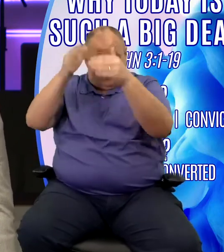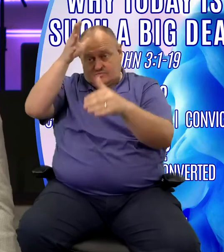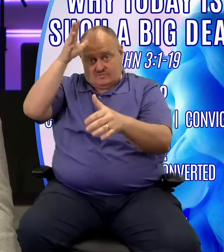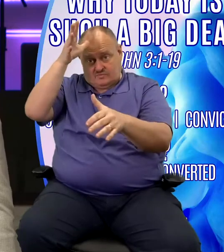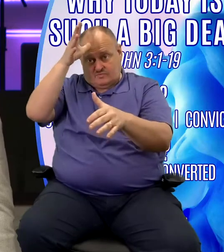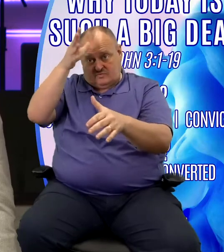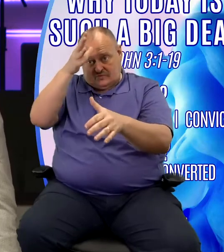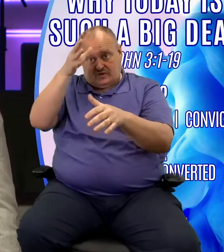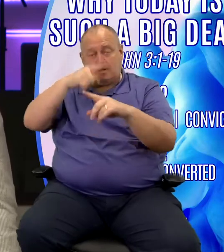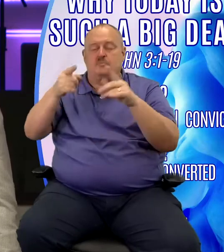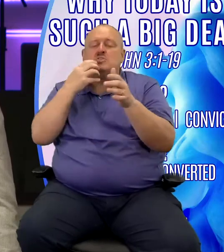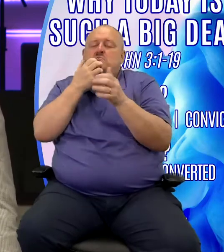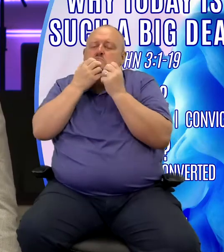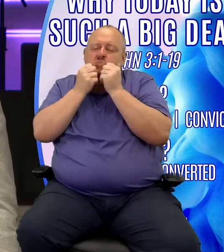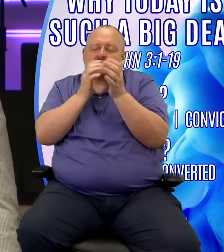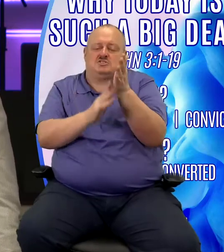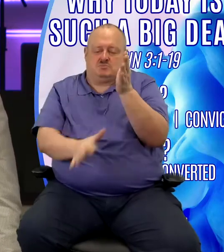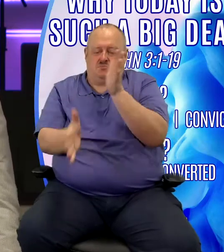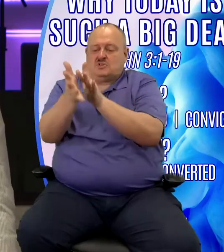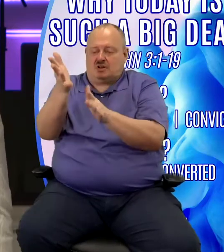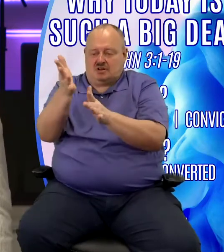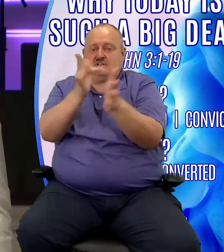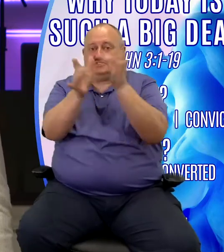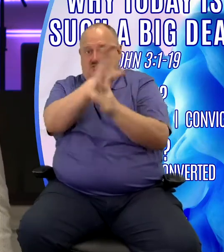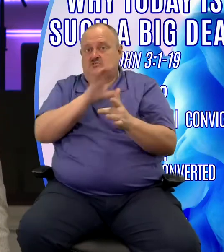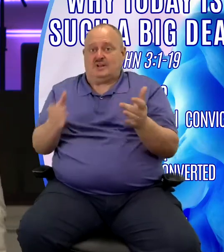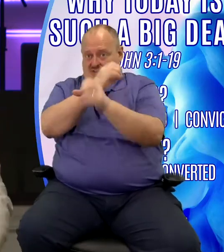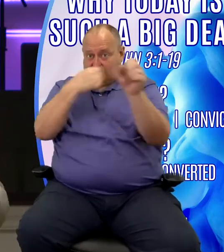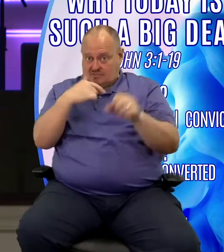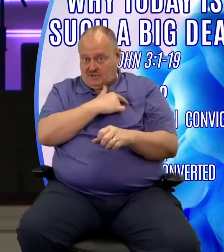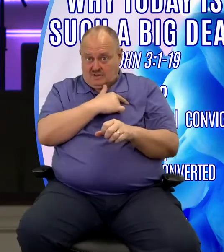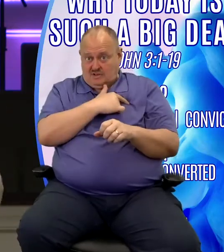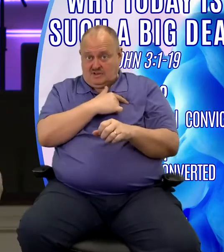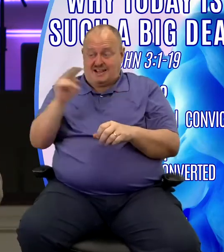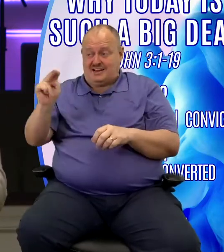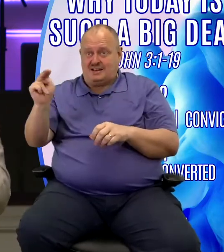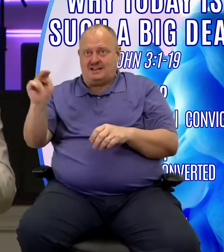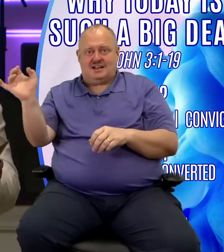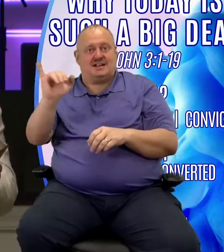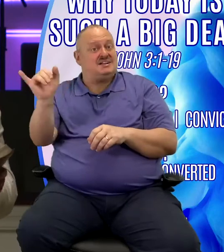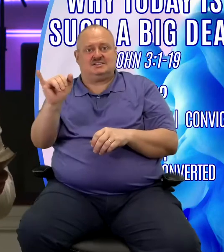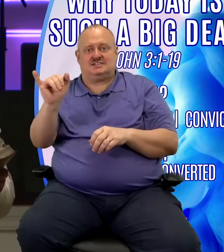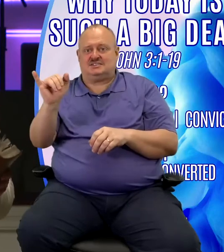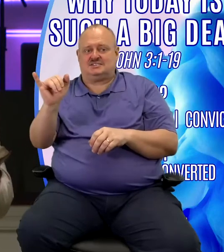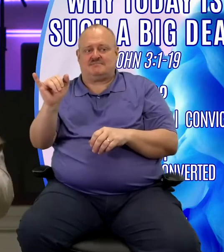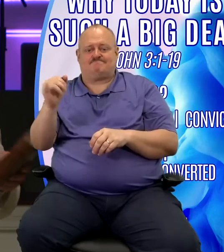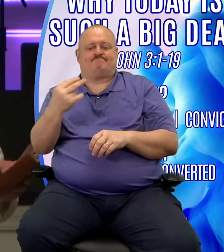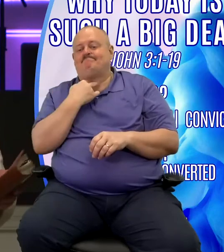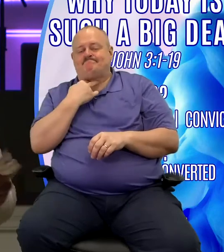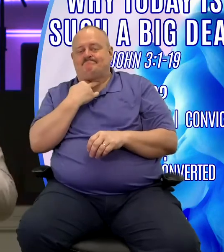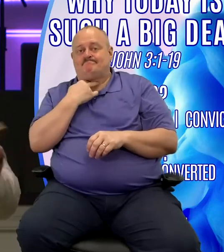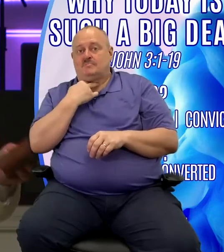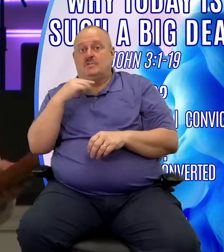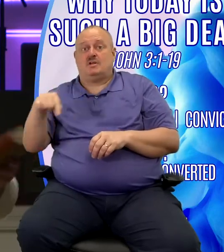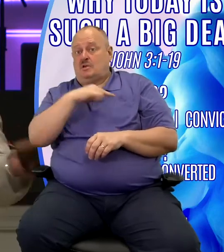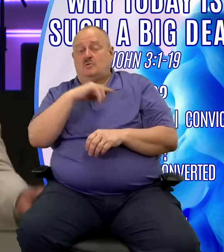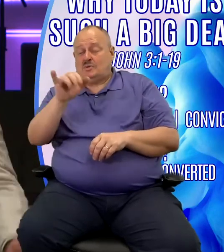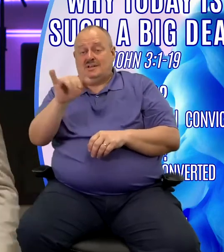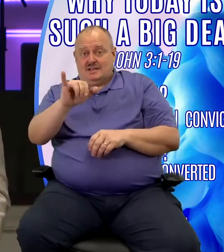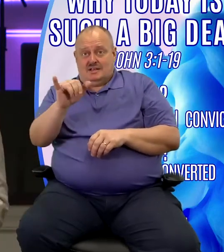precious blood of Jesus Christ. See, Nicodemus fell into the same trap that oftentimes we do as